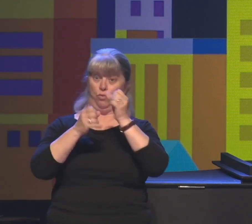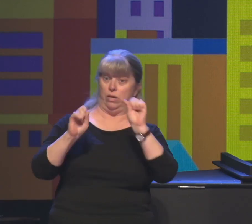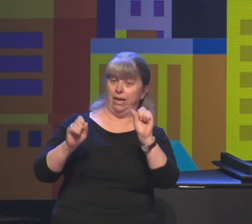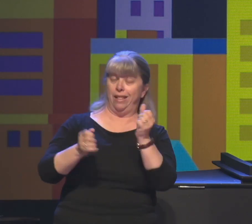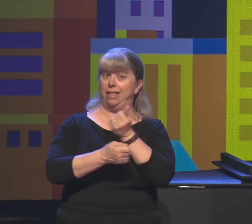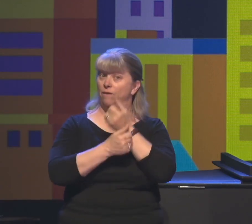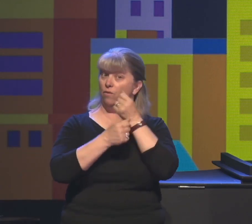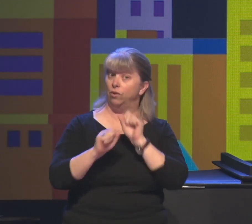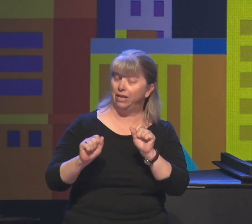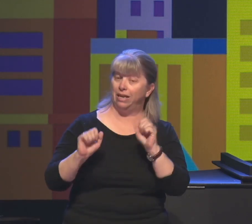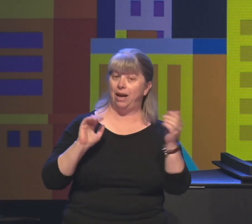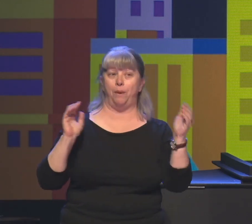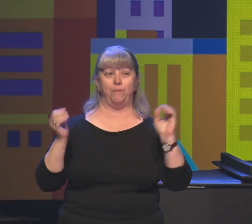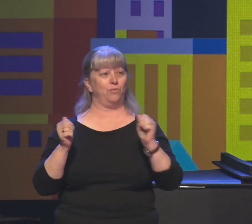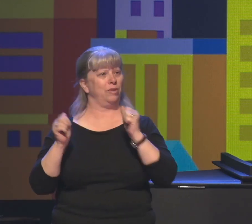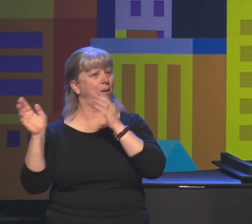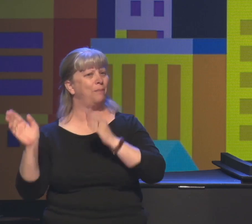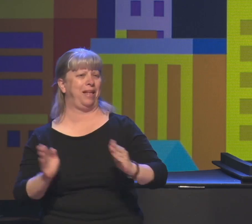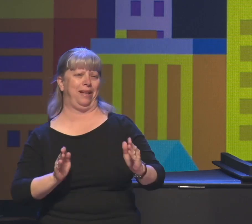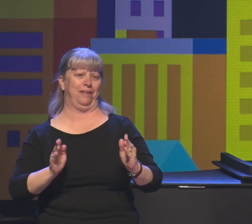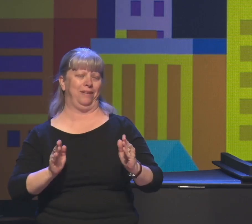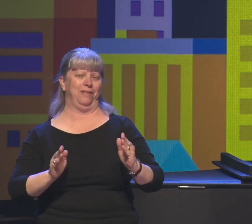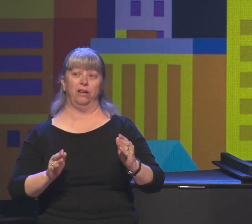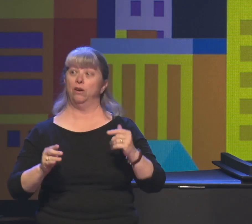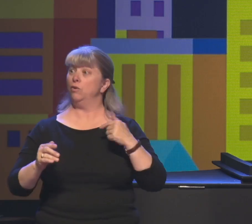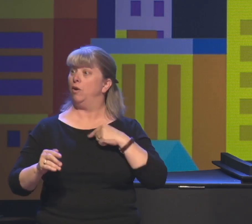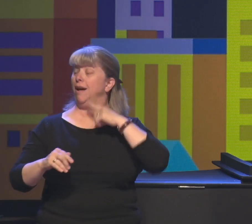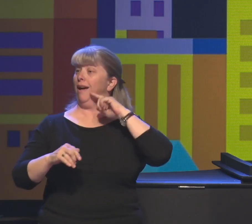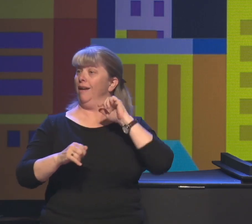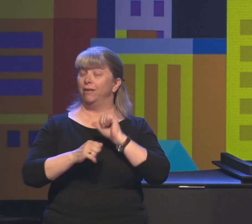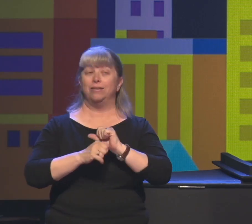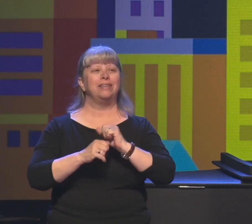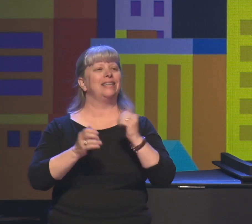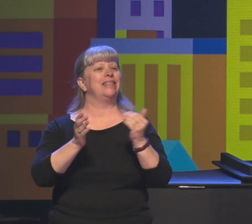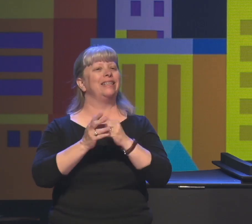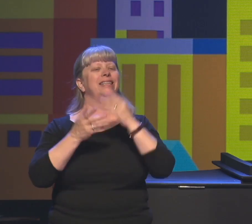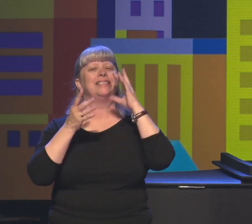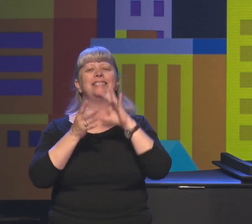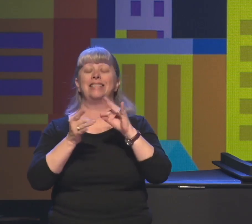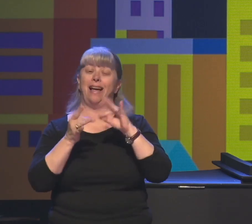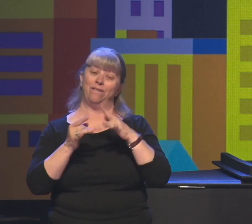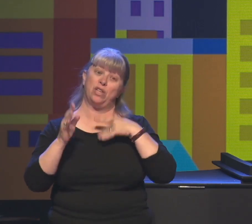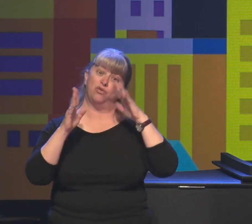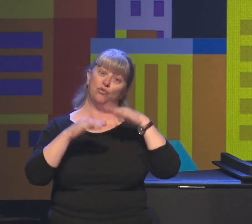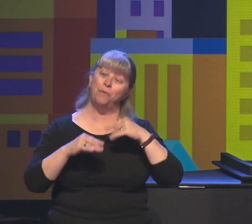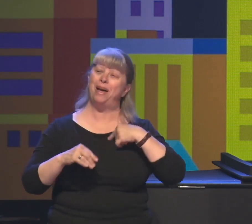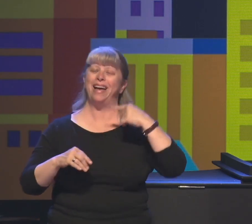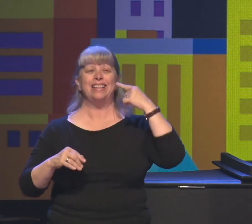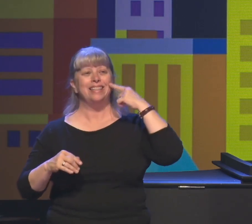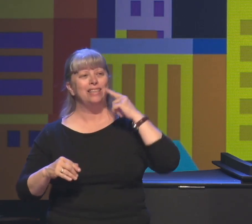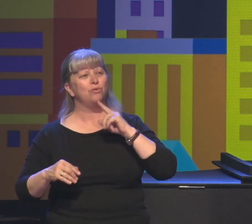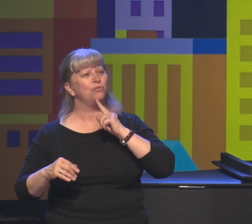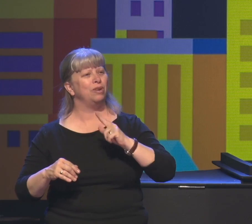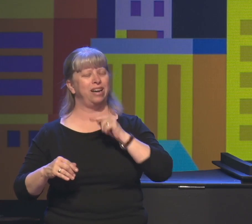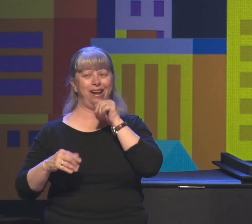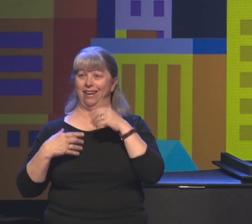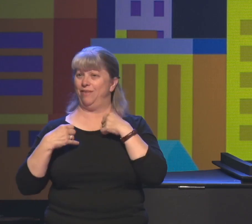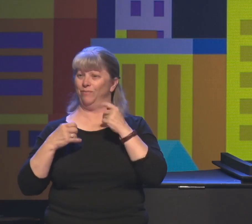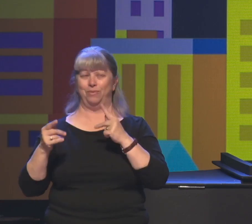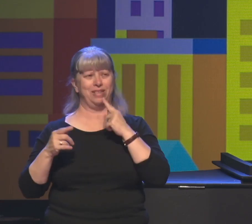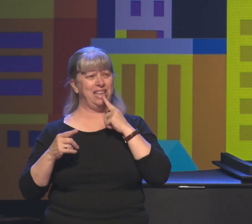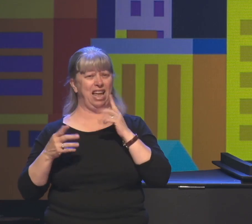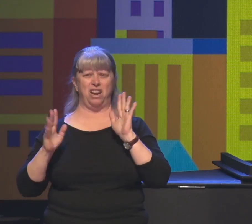love redeems, and what a plan is, okay? So I say this, it gets me in trouble. I actually think it's very unhealthy for people to